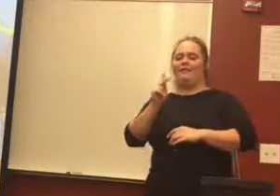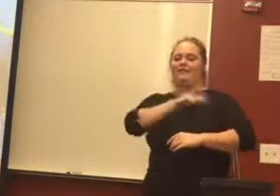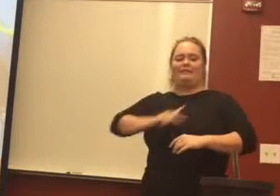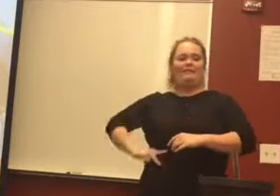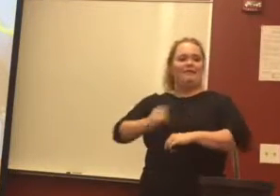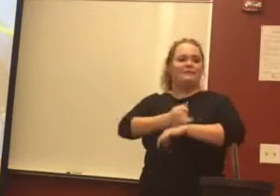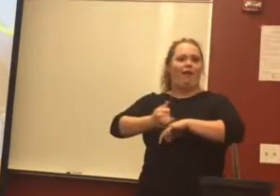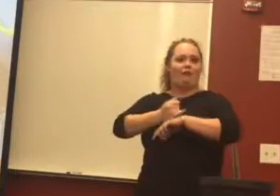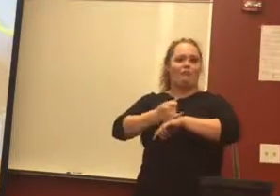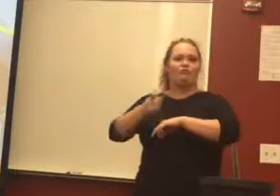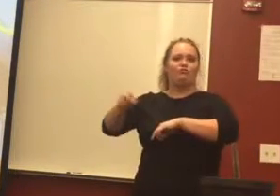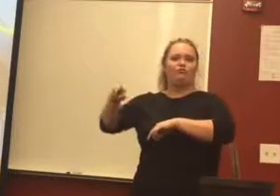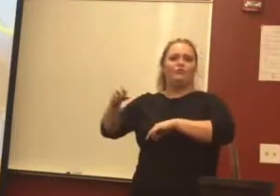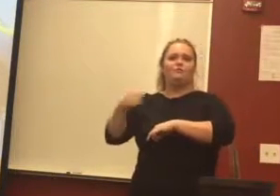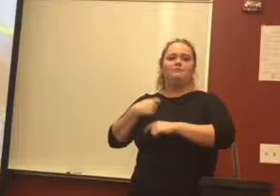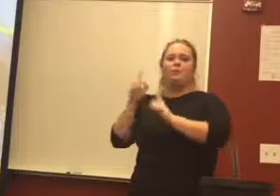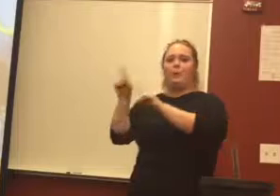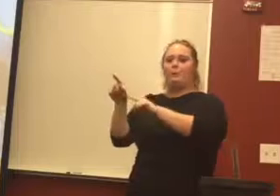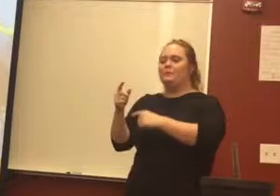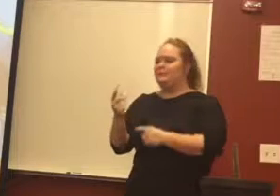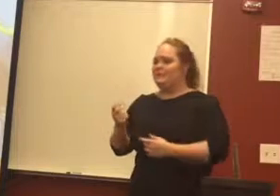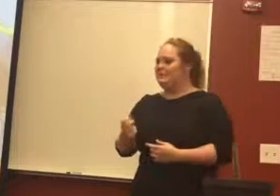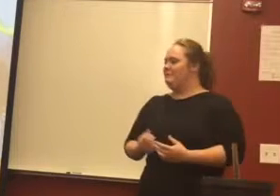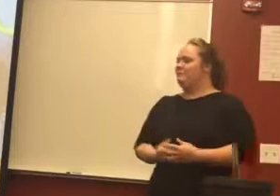Okay, one of the